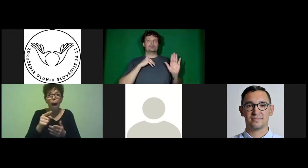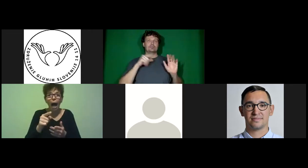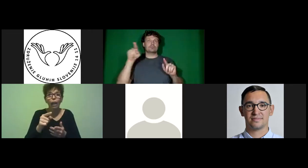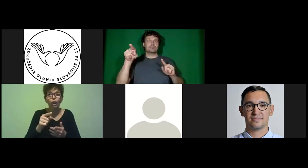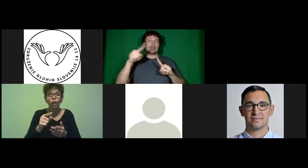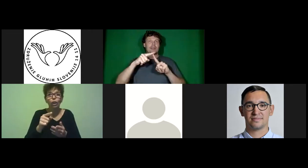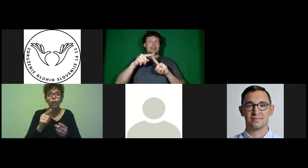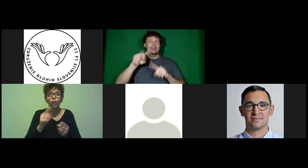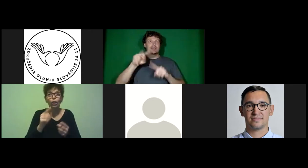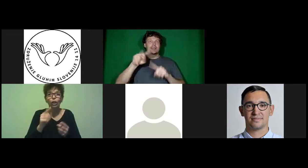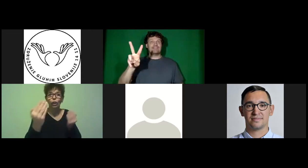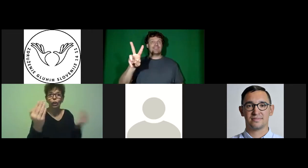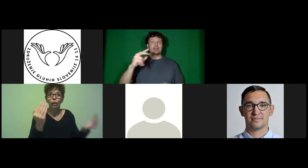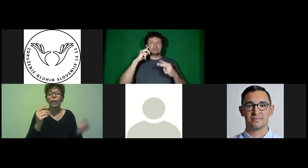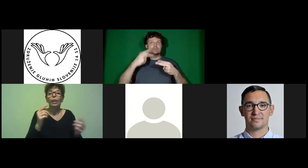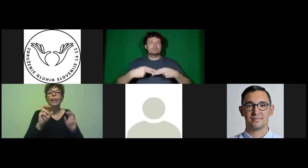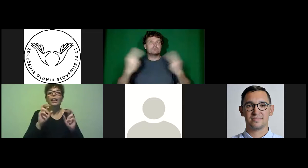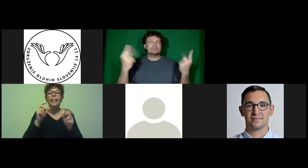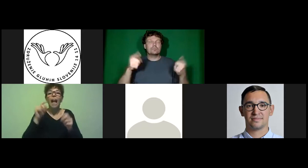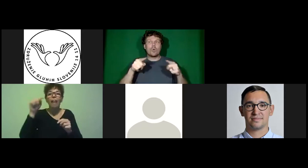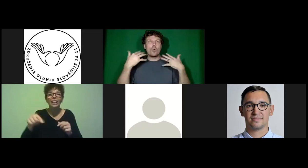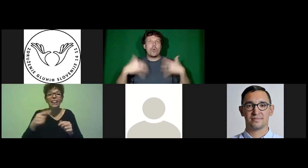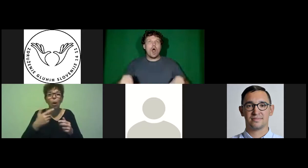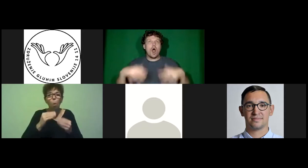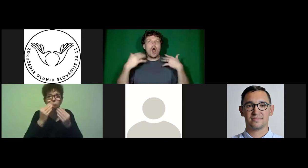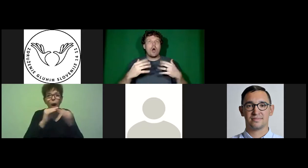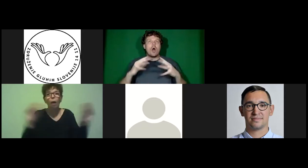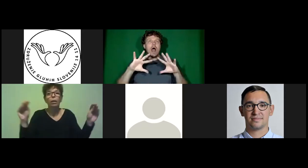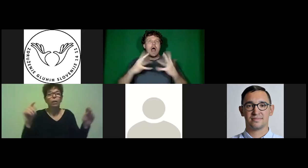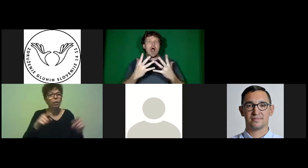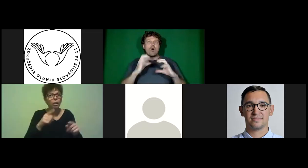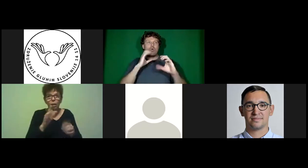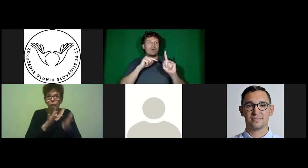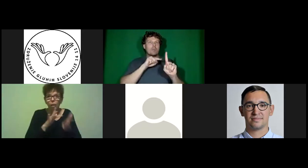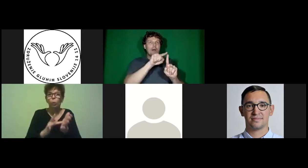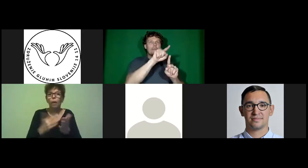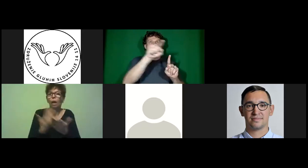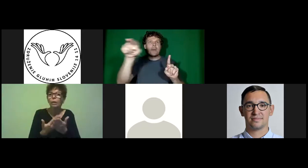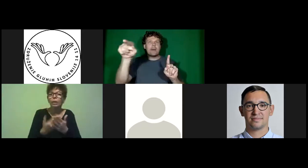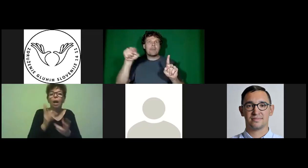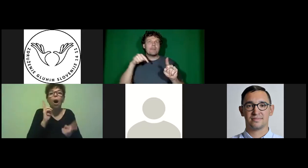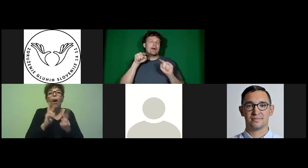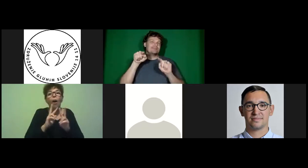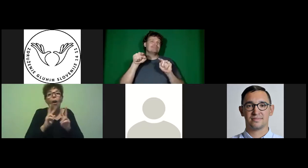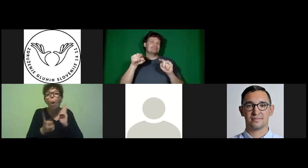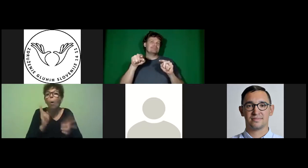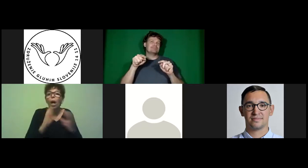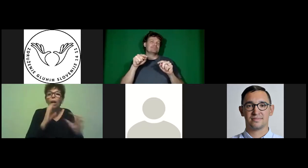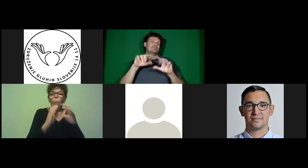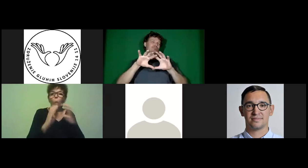were feeding the deaf interpreters. And this is the first time that this was shown on